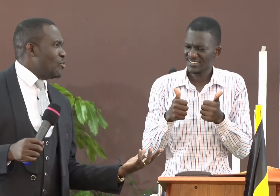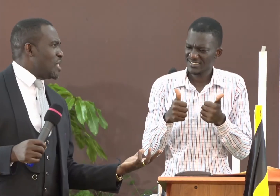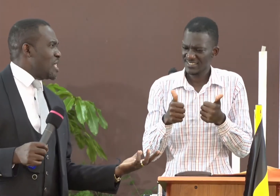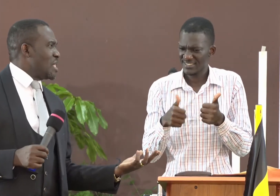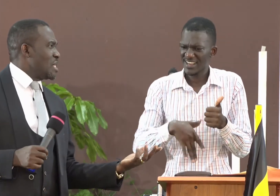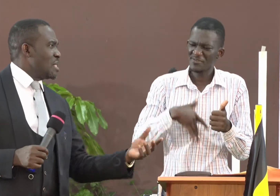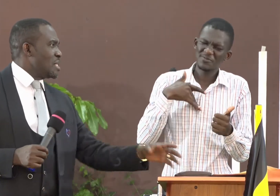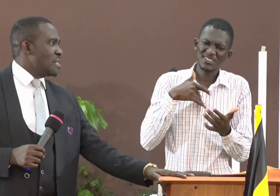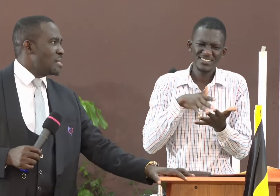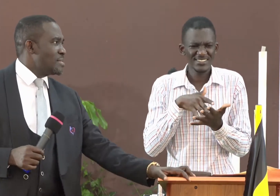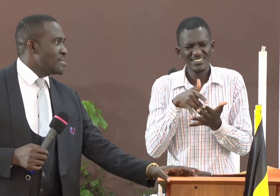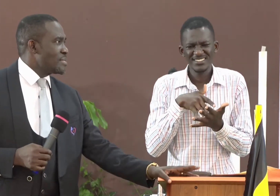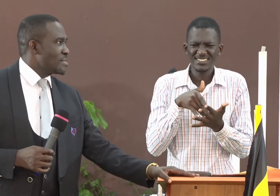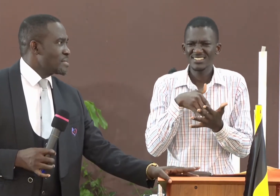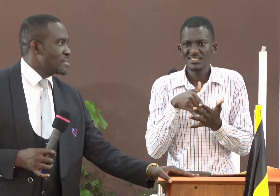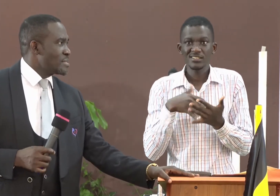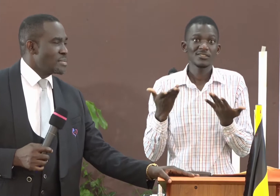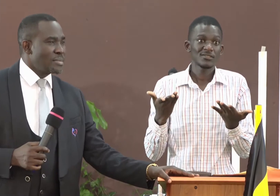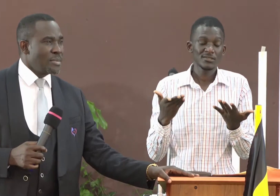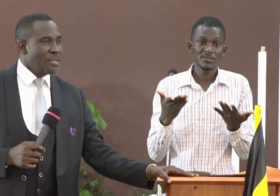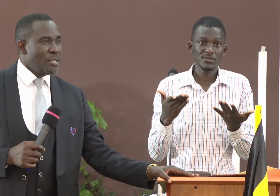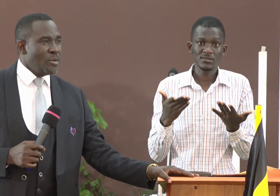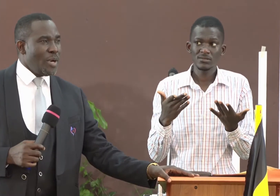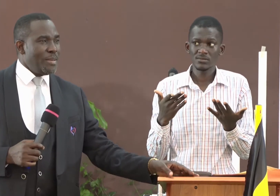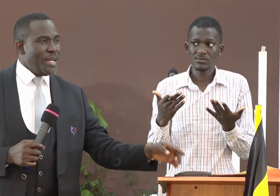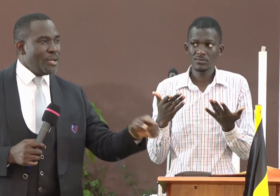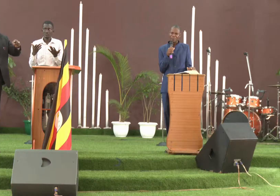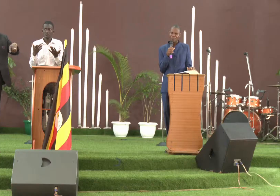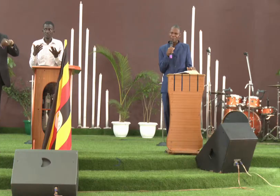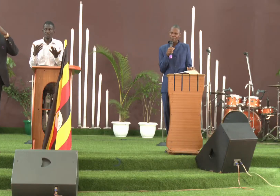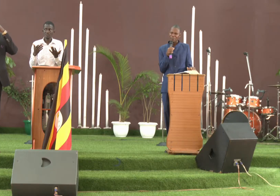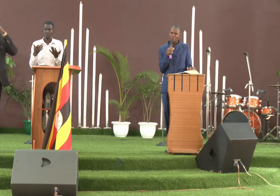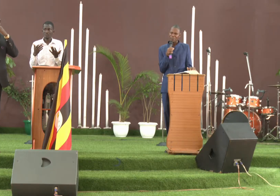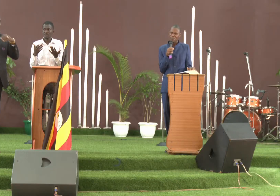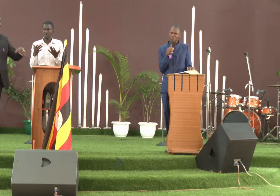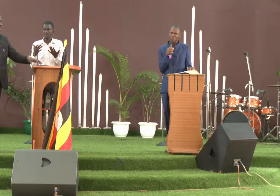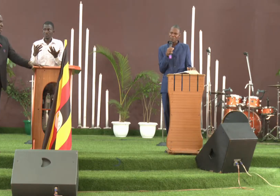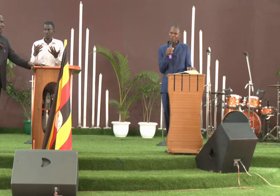seewulira bulungi. I don't feel well. Nokwali badde ng'okugenda